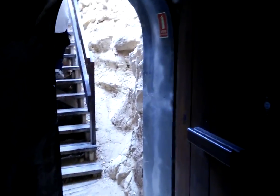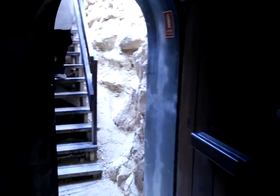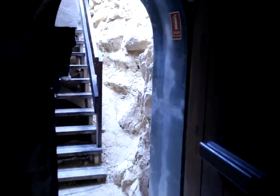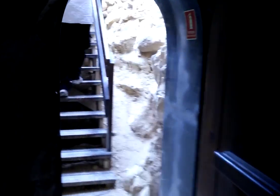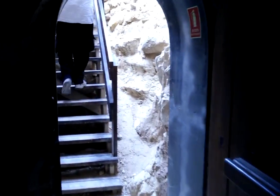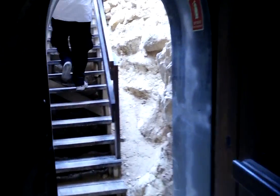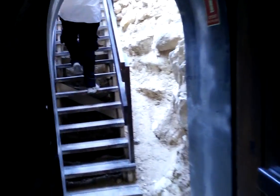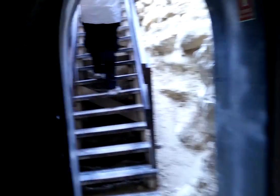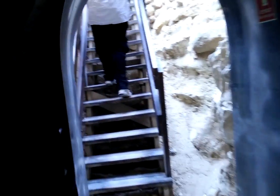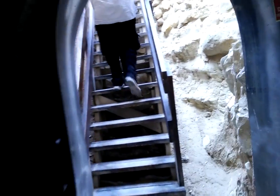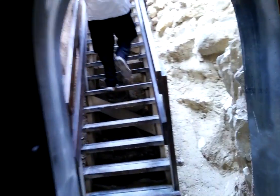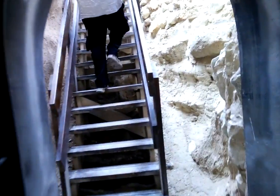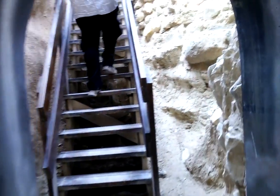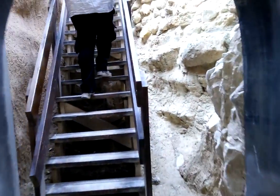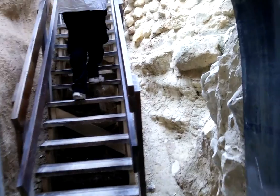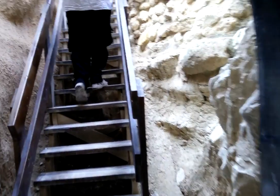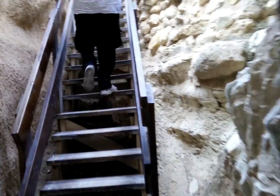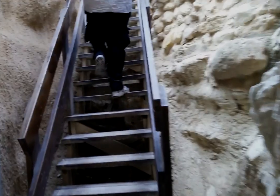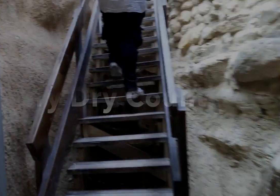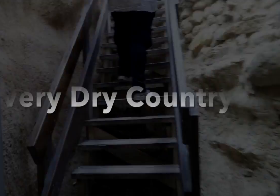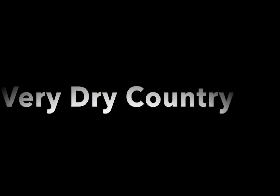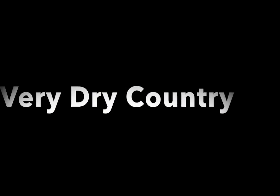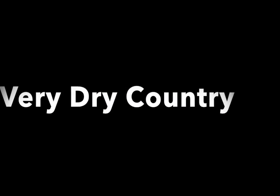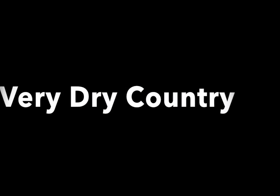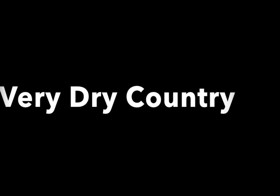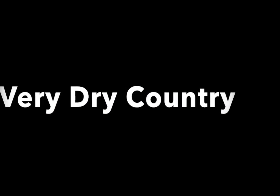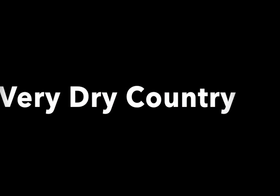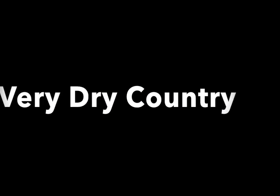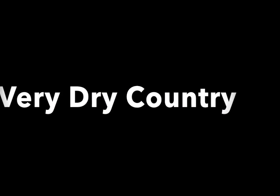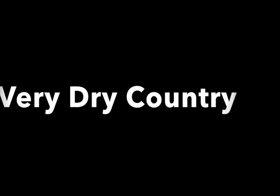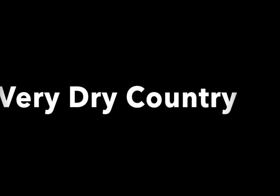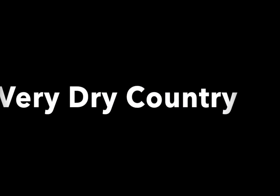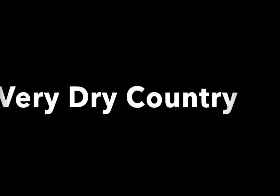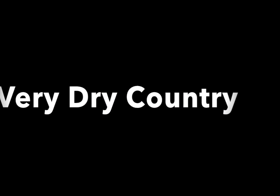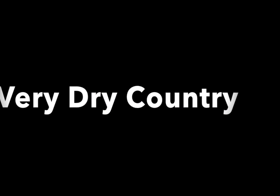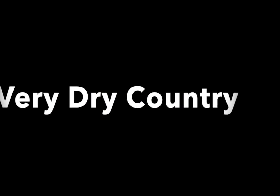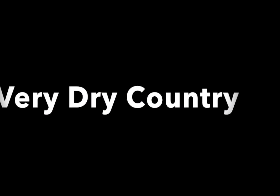We're at the bottom of the cistern and then headed back up.